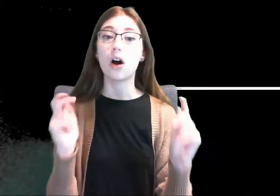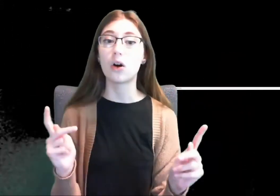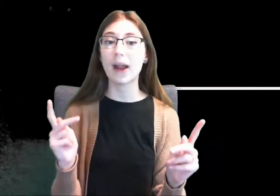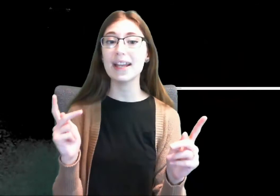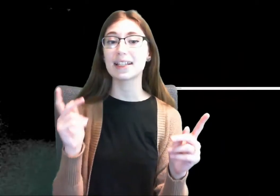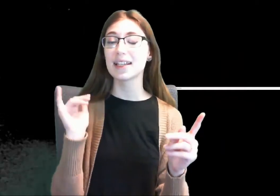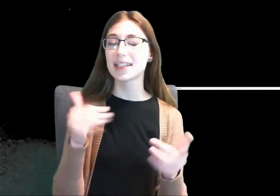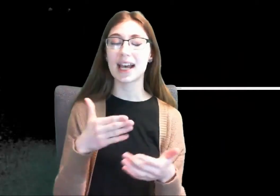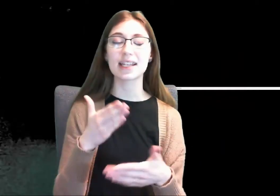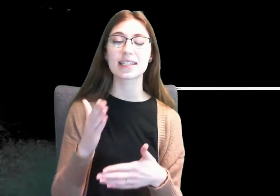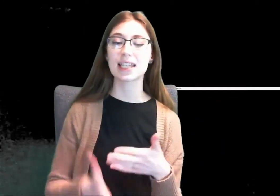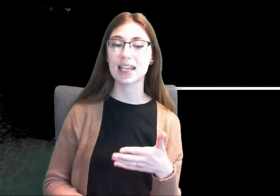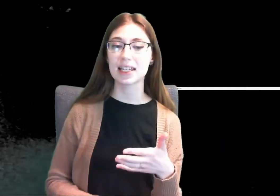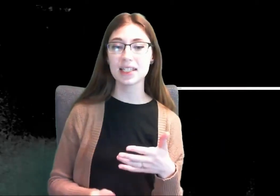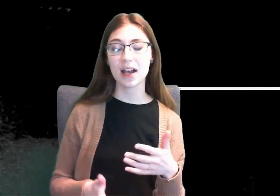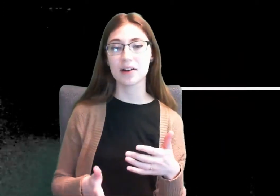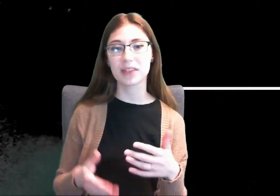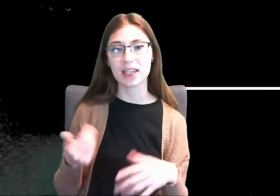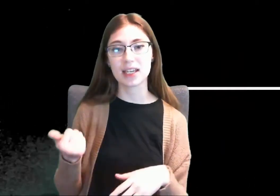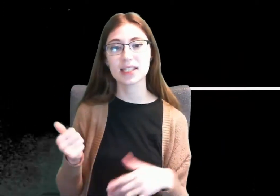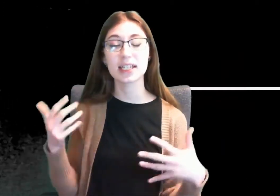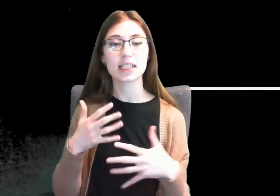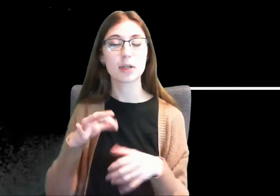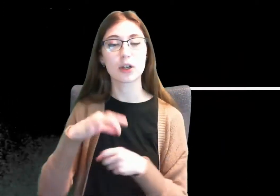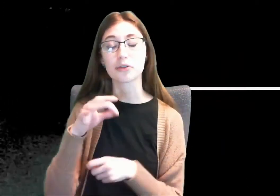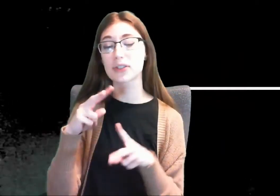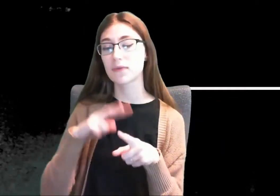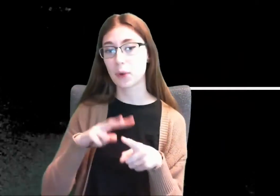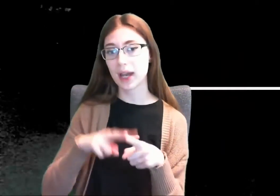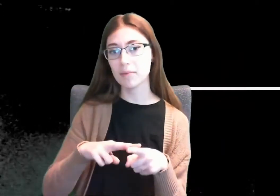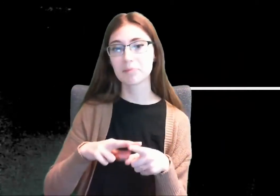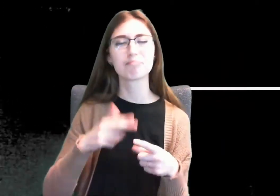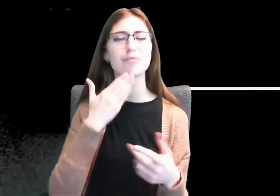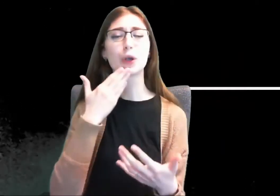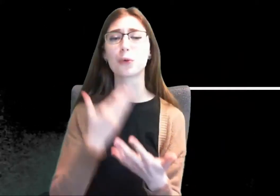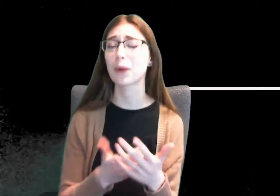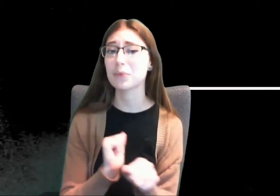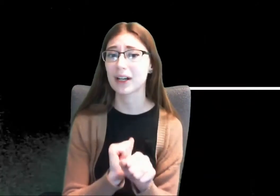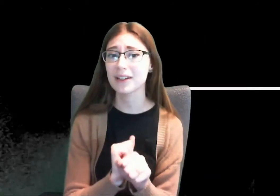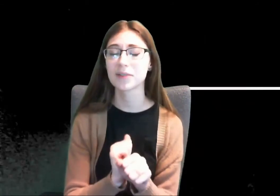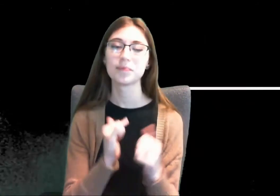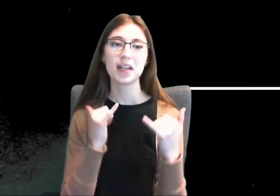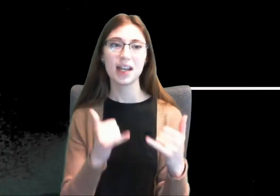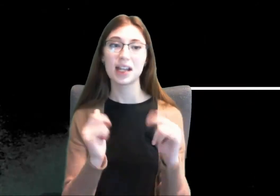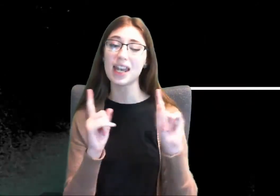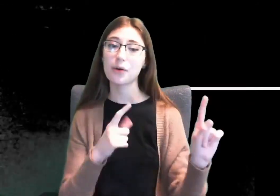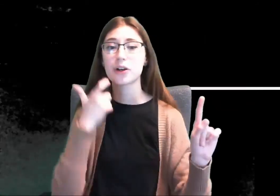All right, that is the end of the 10 Timid Ghosts vocab. Great work. Now go